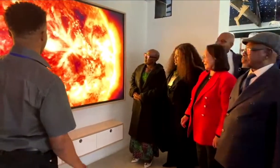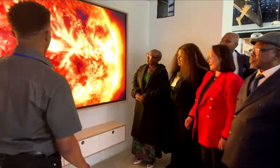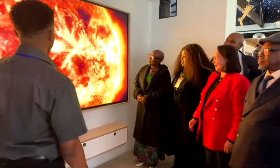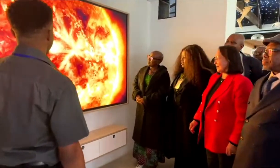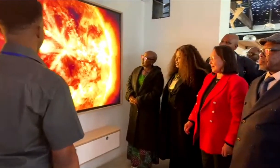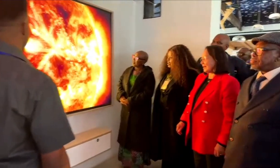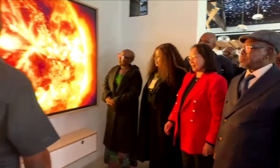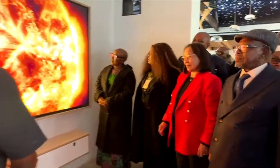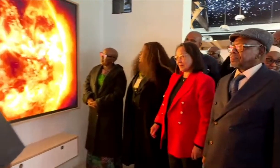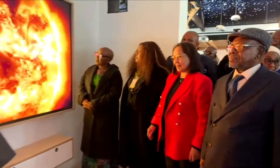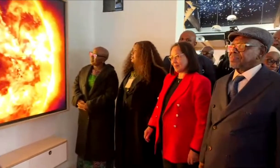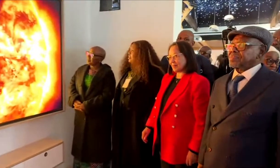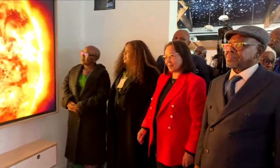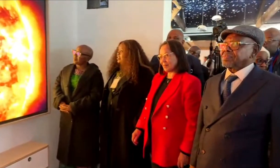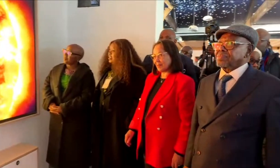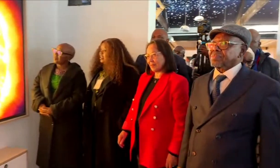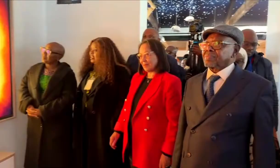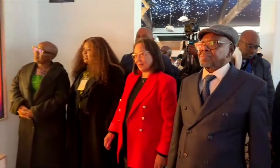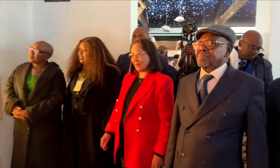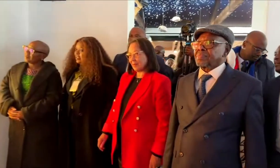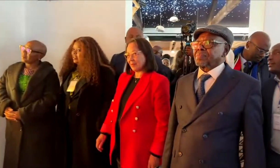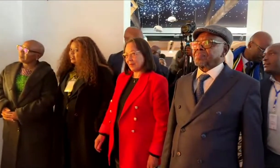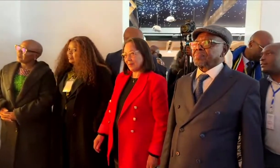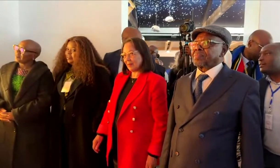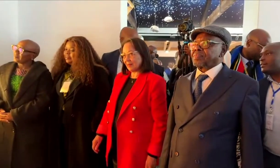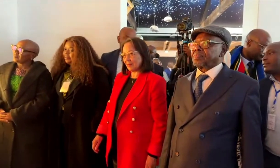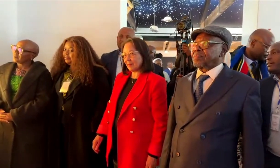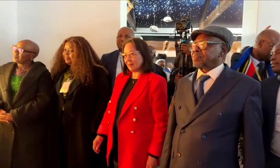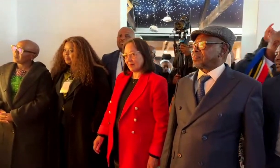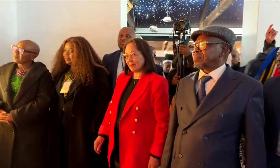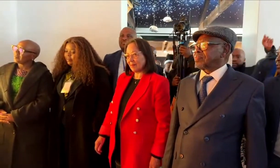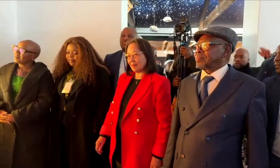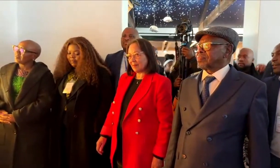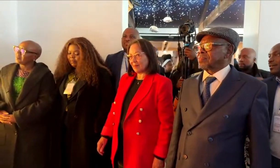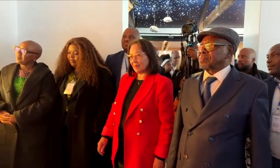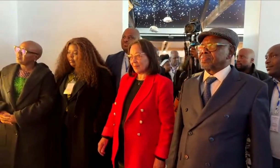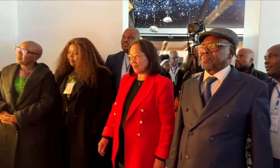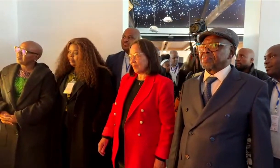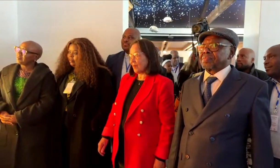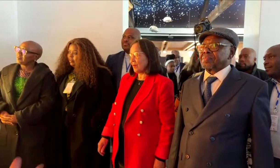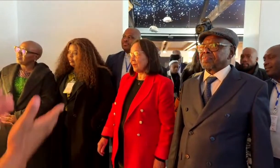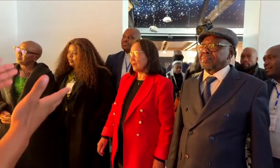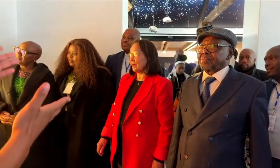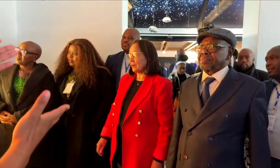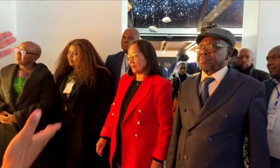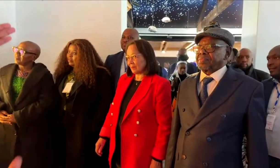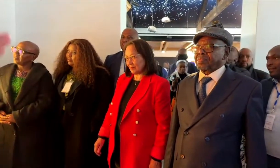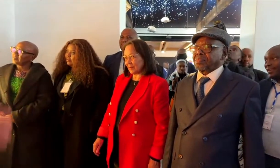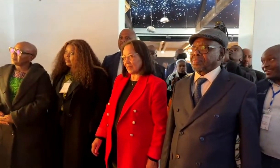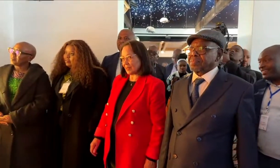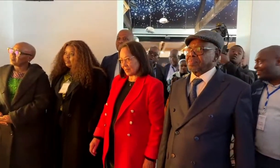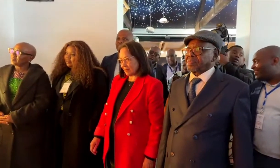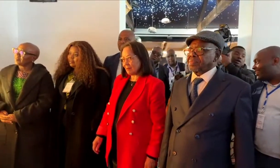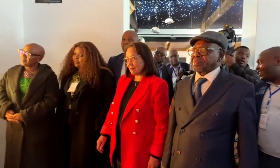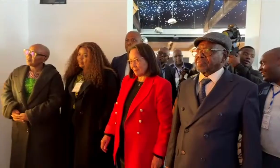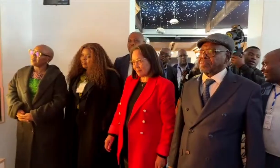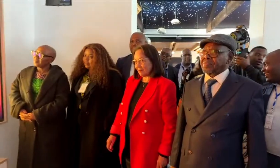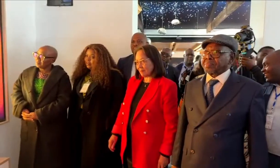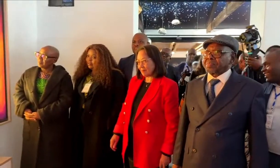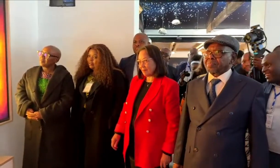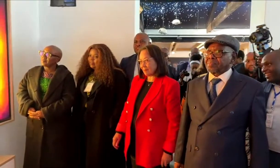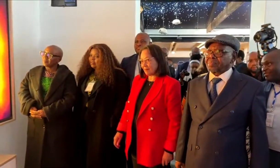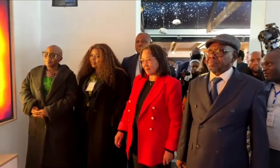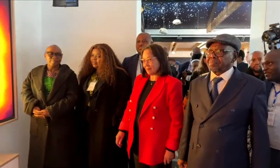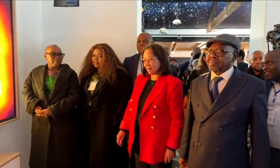These are the images taken by satellite from space. They are showing ultraviolet, as you have heard about the sun and